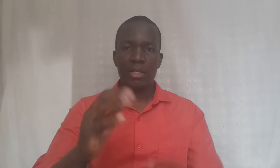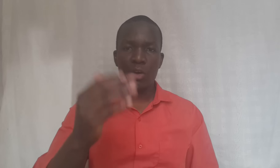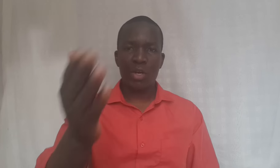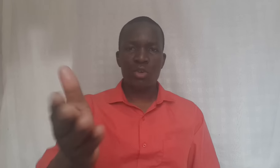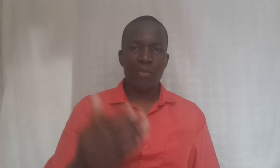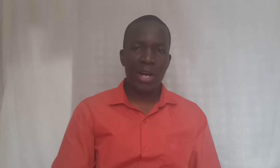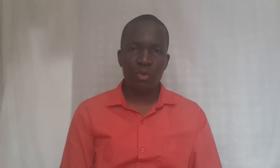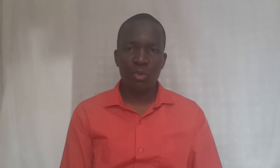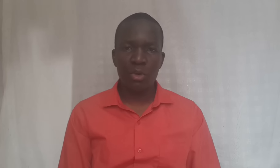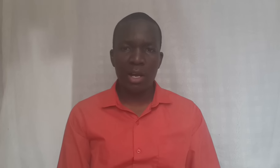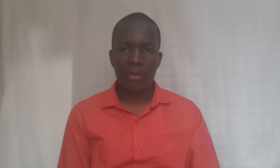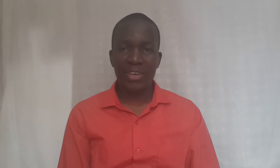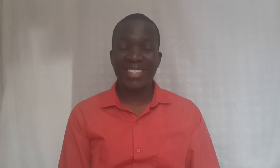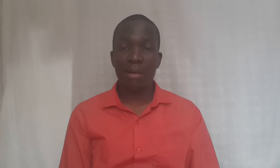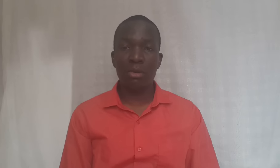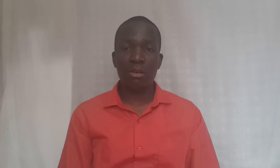you want to refer to, for example,